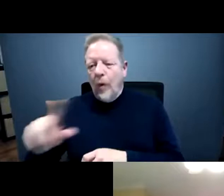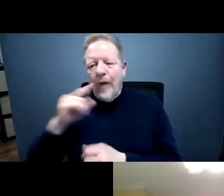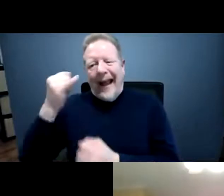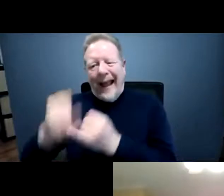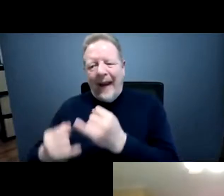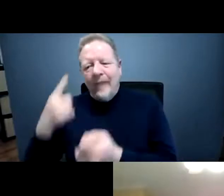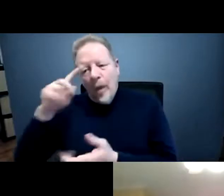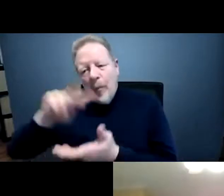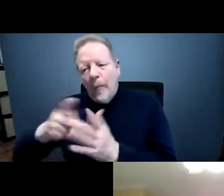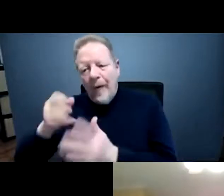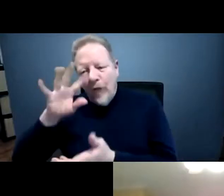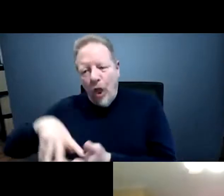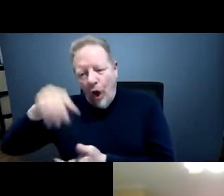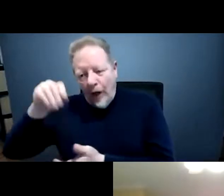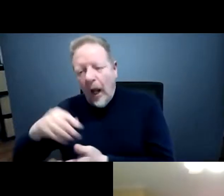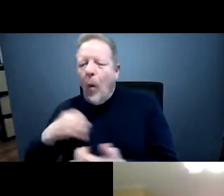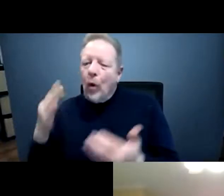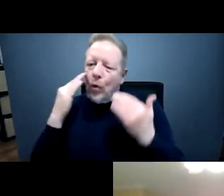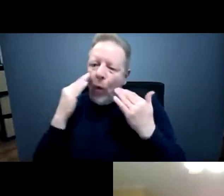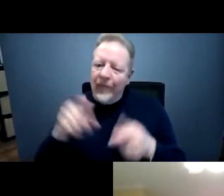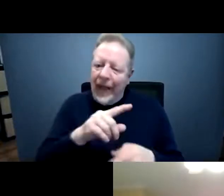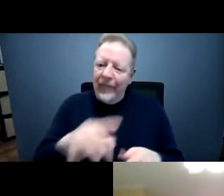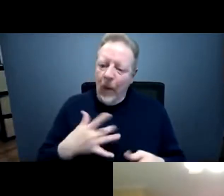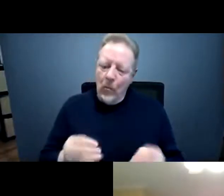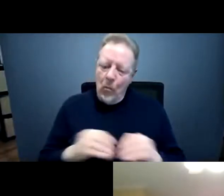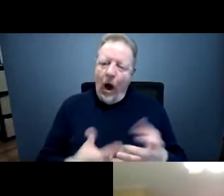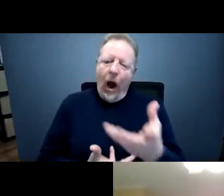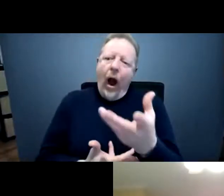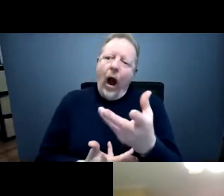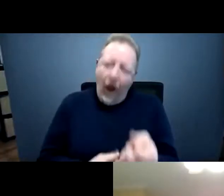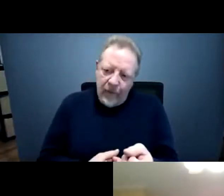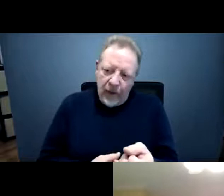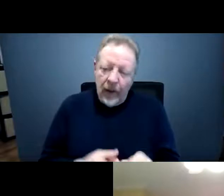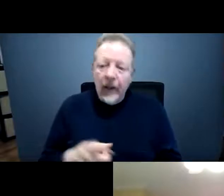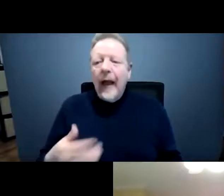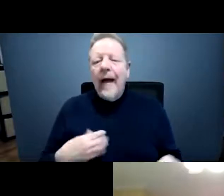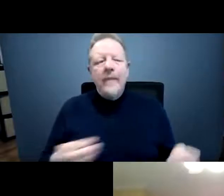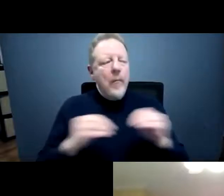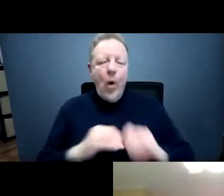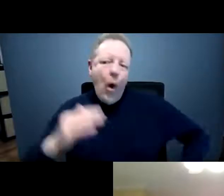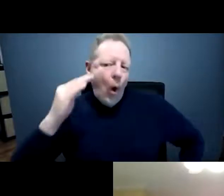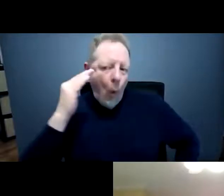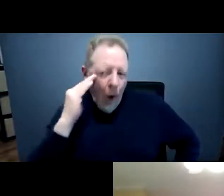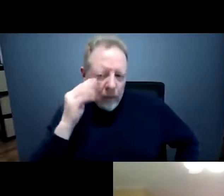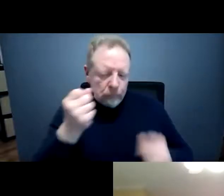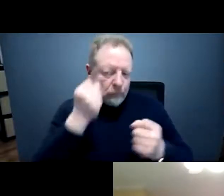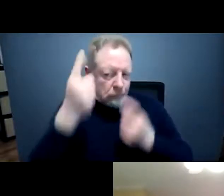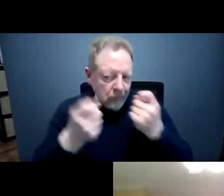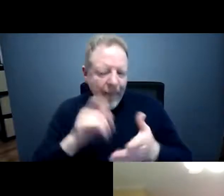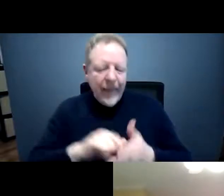I wanted to know if they had more confidence after, or that I had more awareness that they needed to ask for an